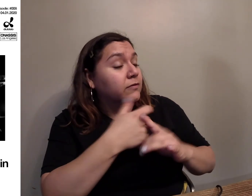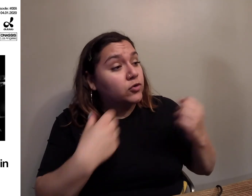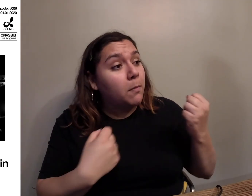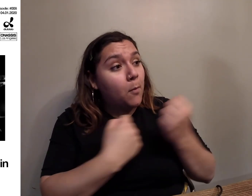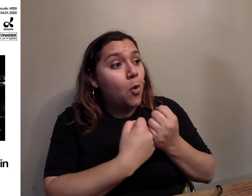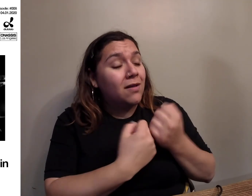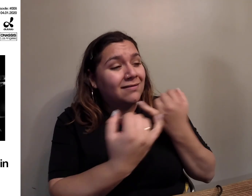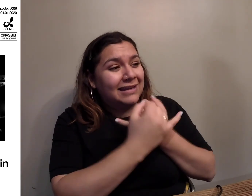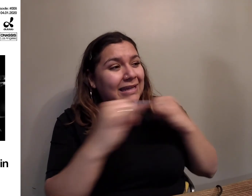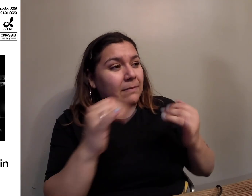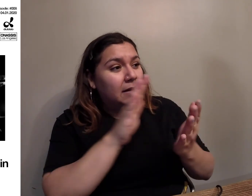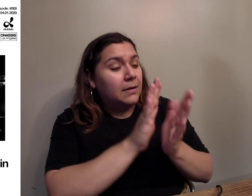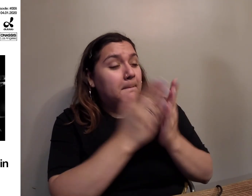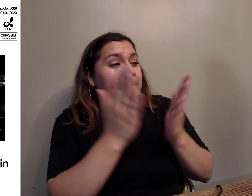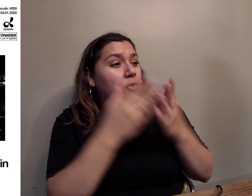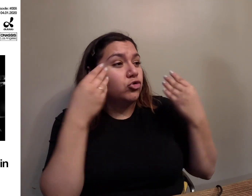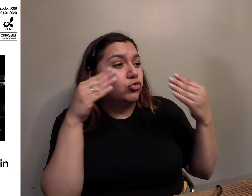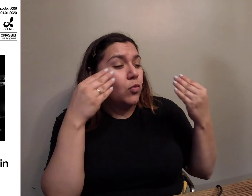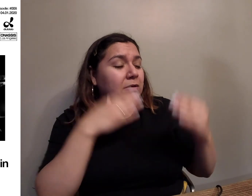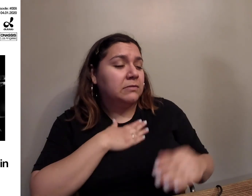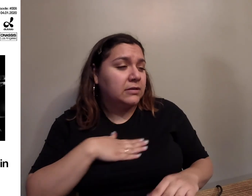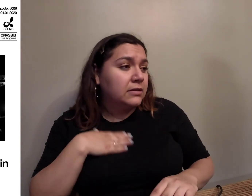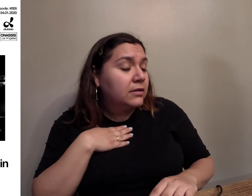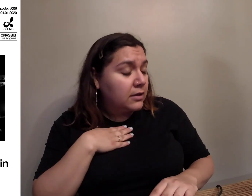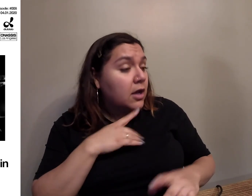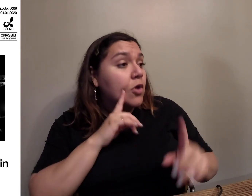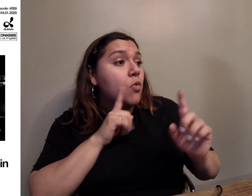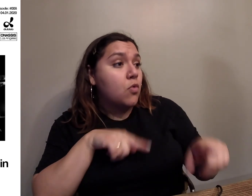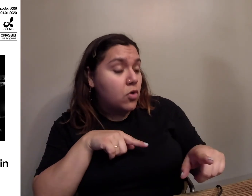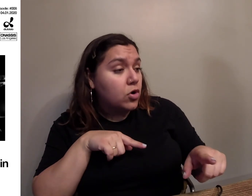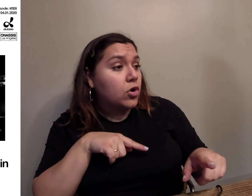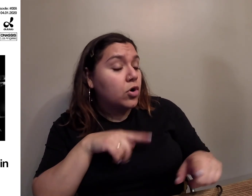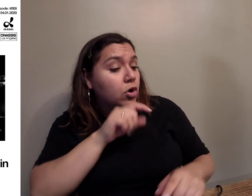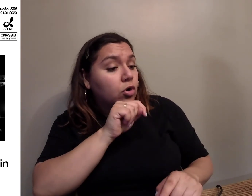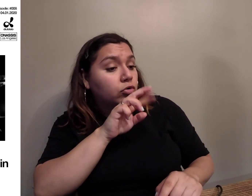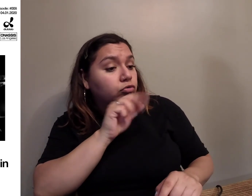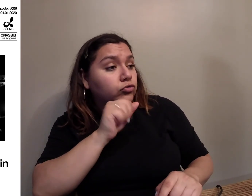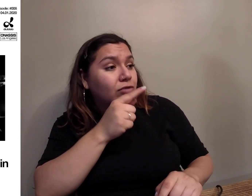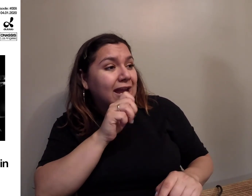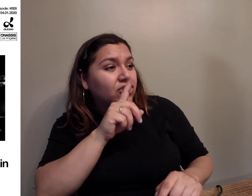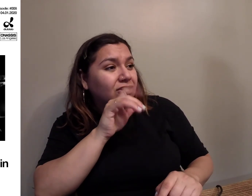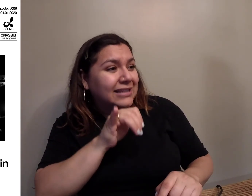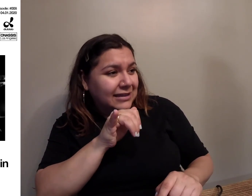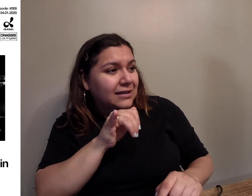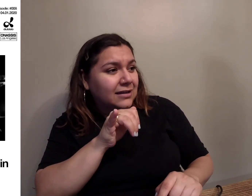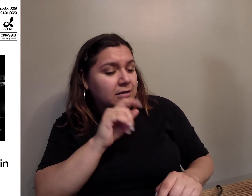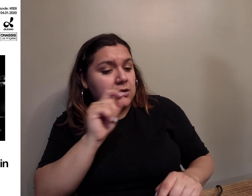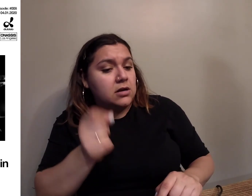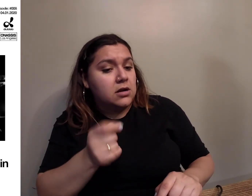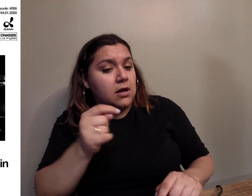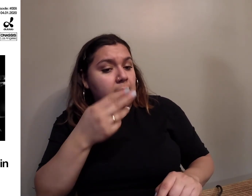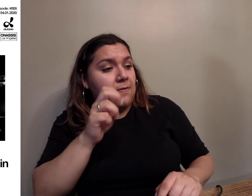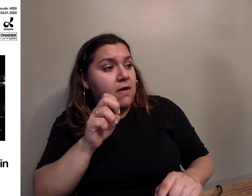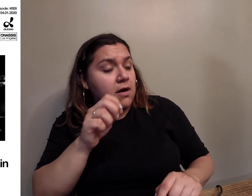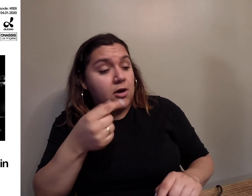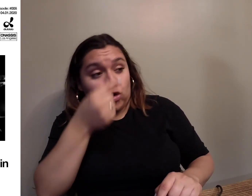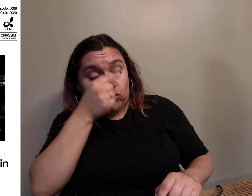the independent bookstores and order Tragedy, the Greeks and Us, which was